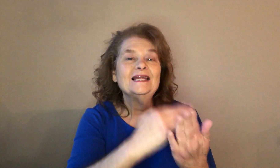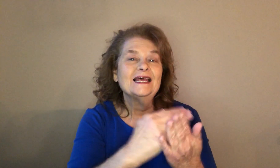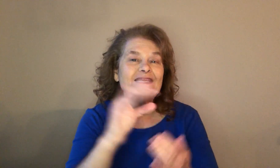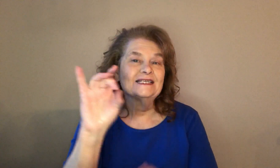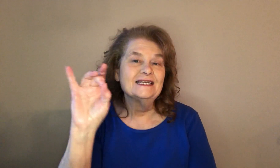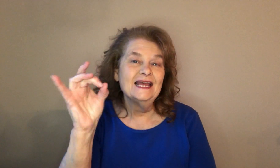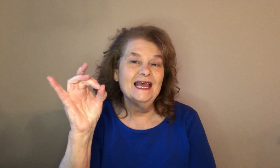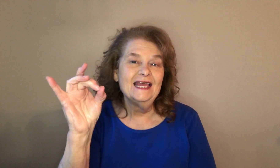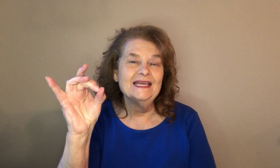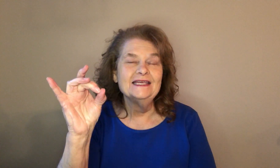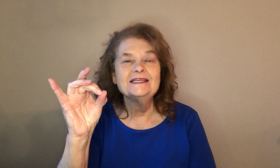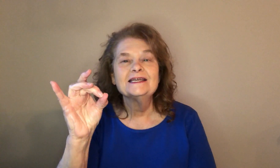Lesson 8.